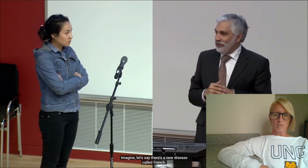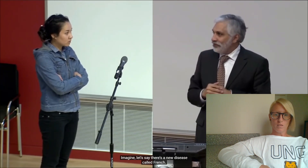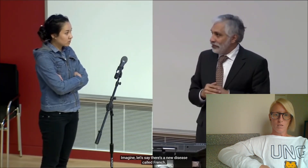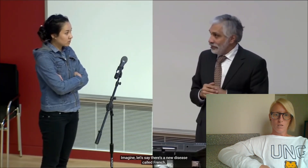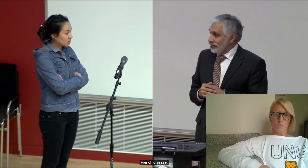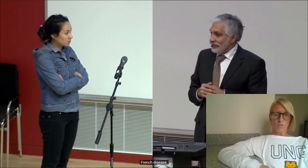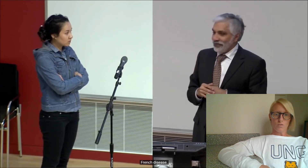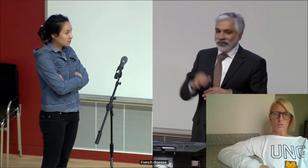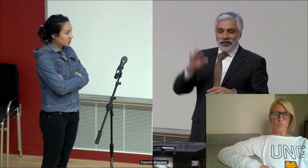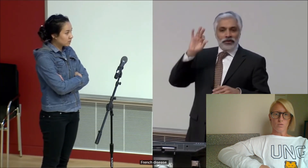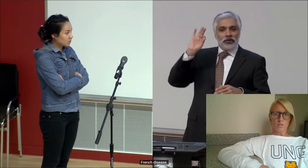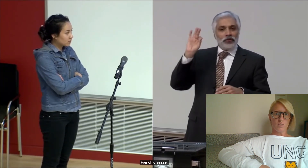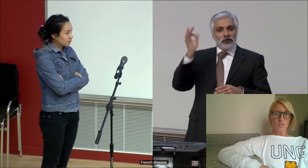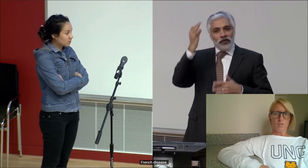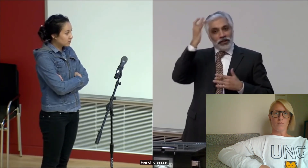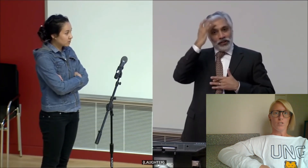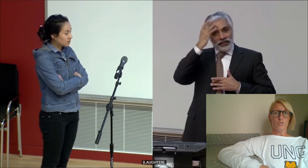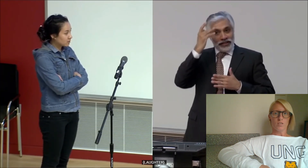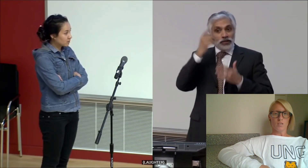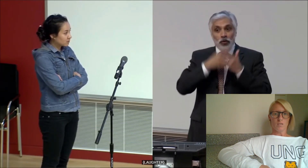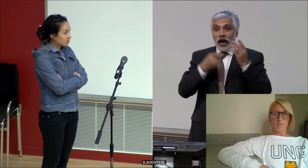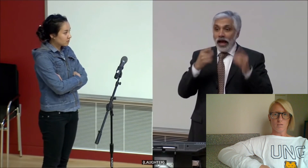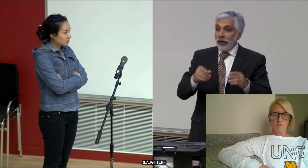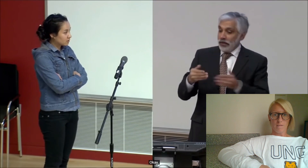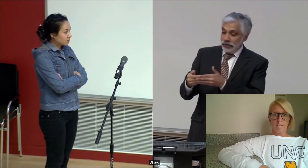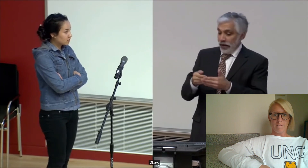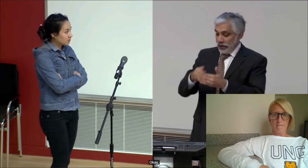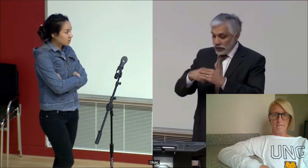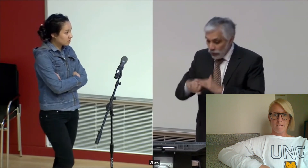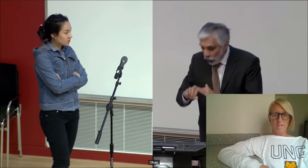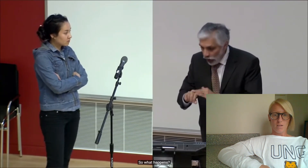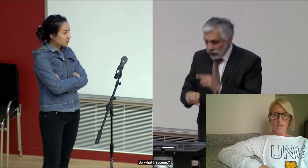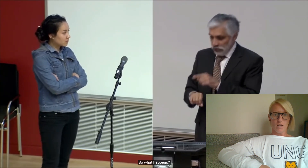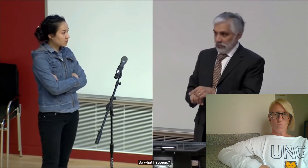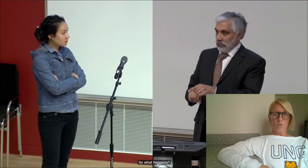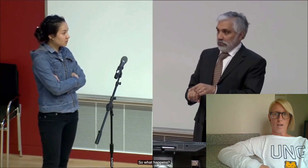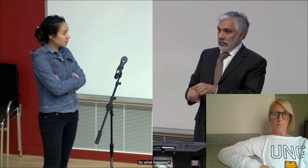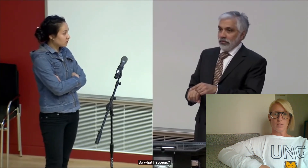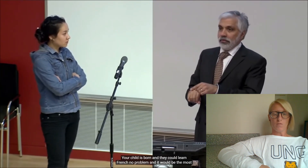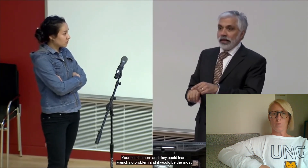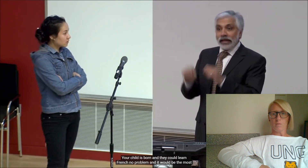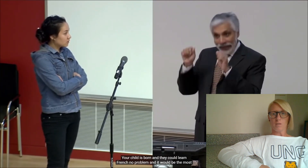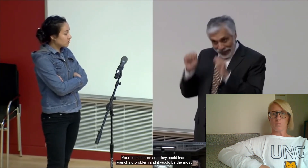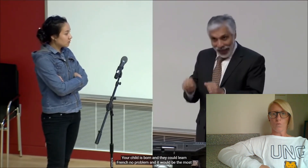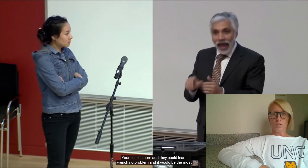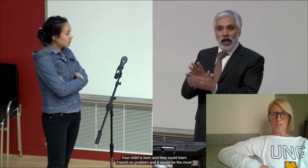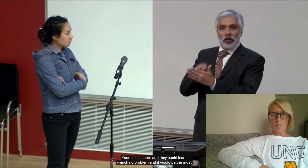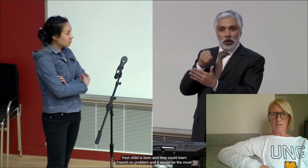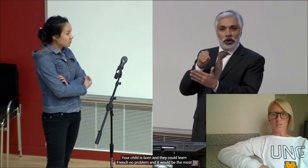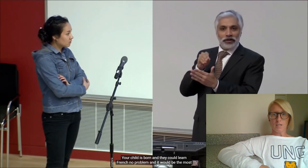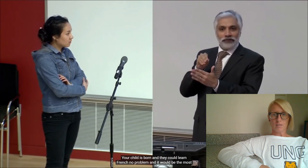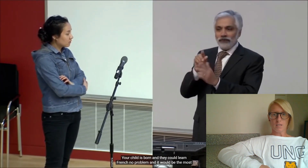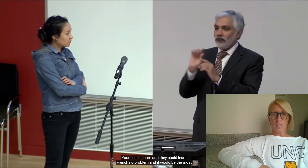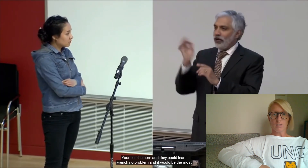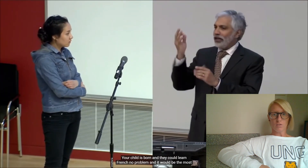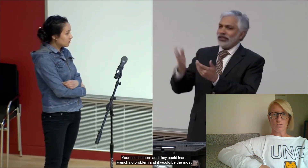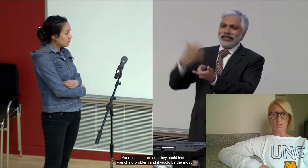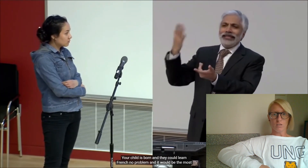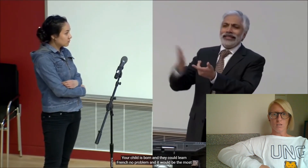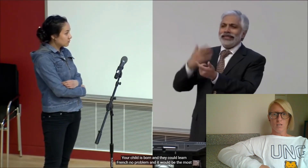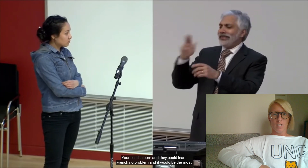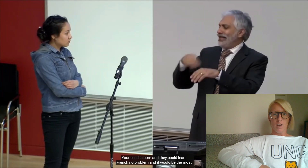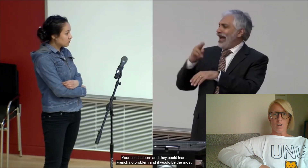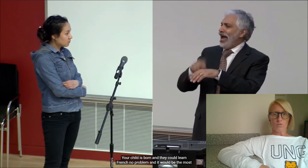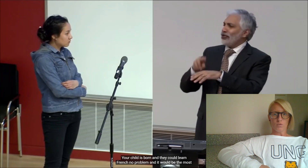French. French when there's a new disease. disease called French disease. Okay? So what happens? Your And what child is happens if they're born born to that? and yes, they can could